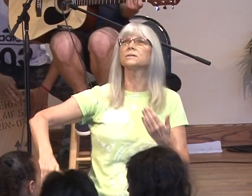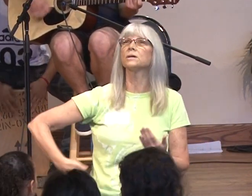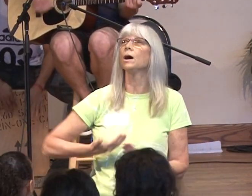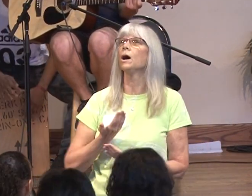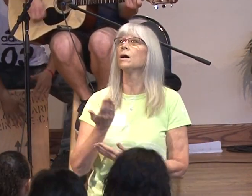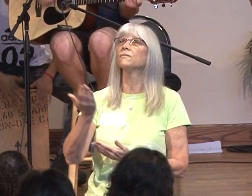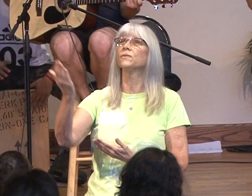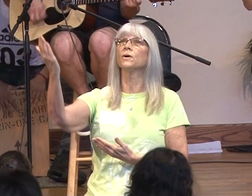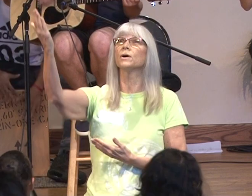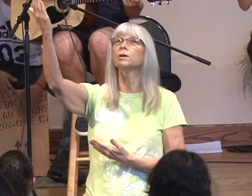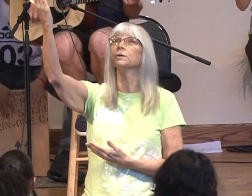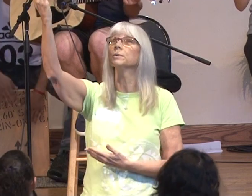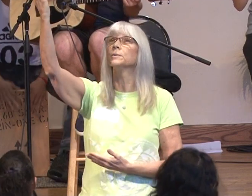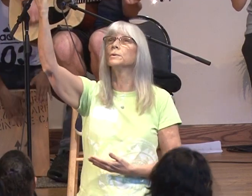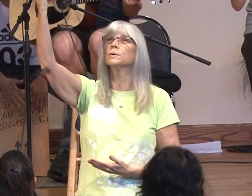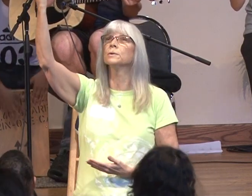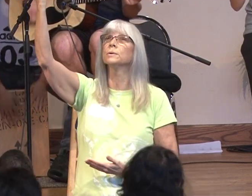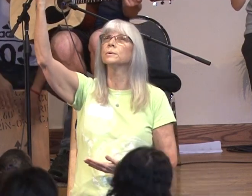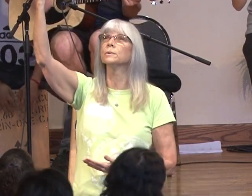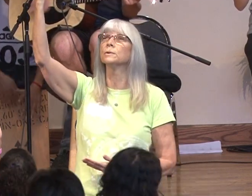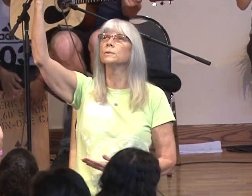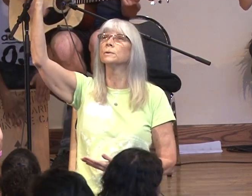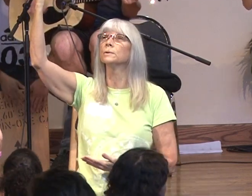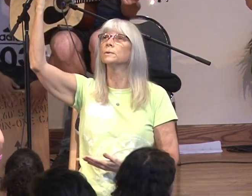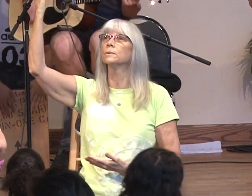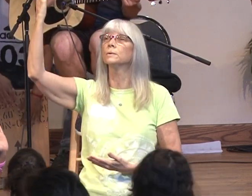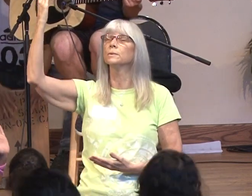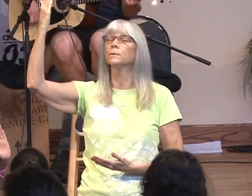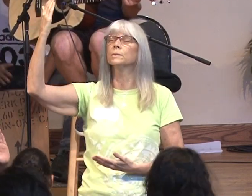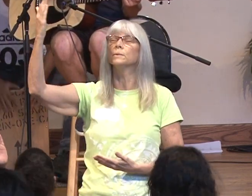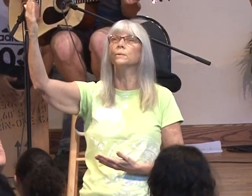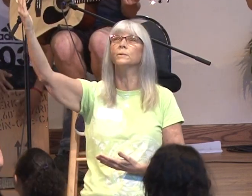are. It's all for you.